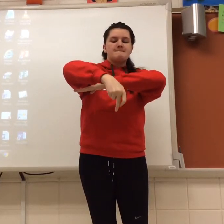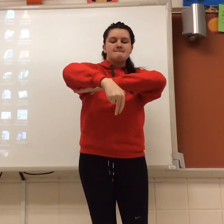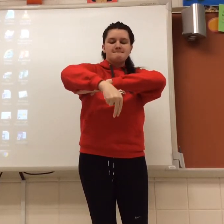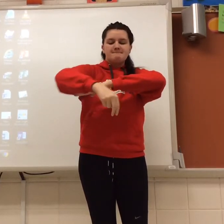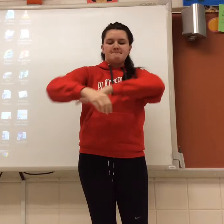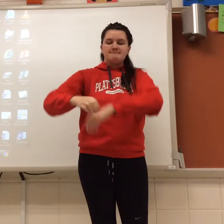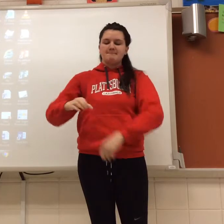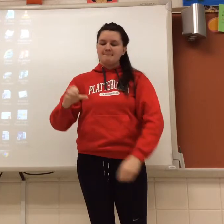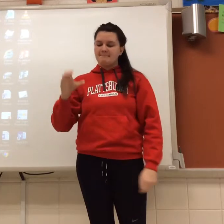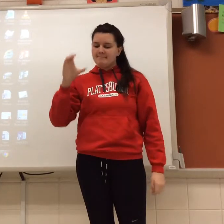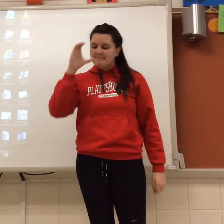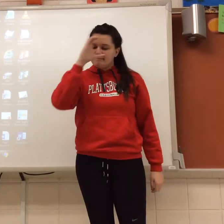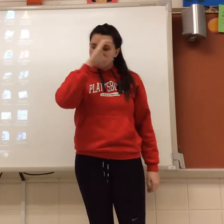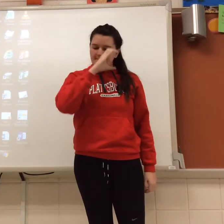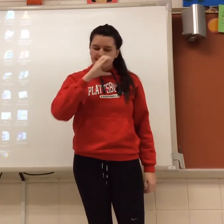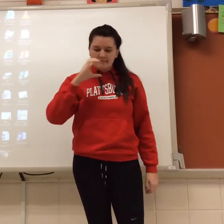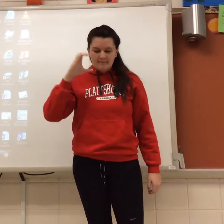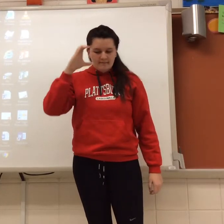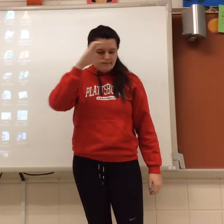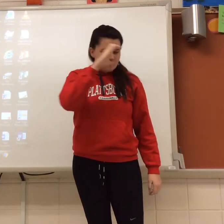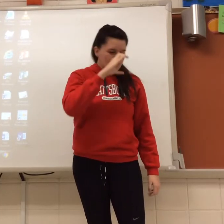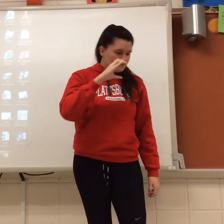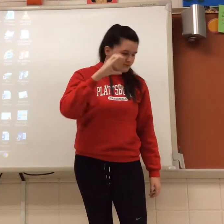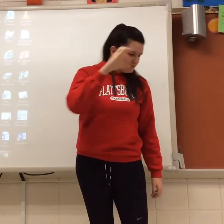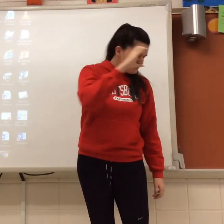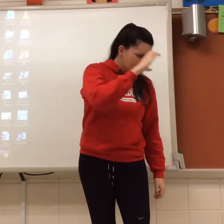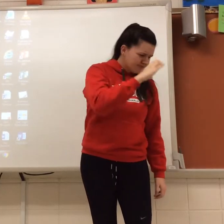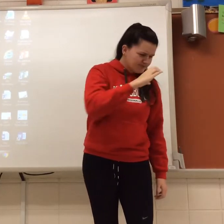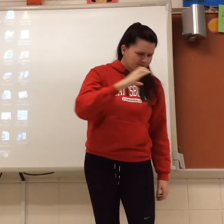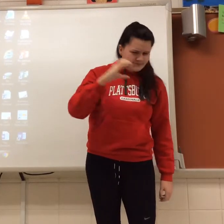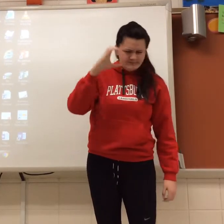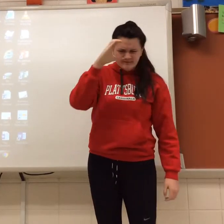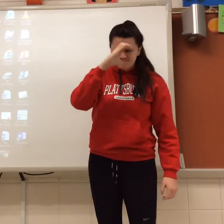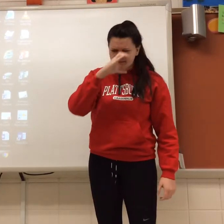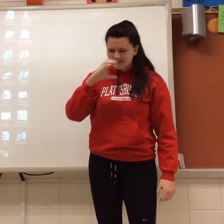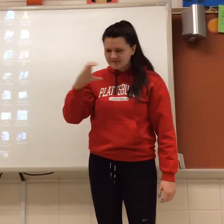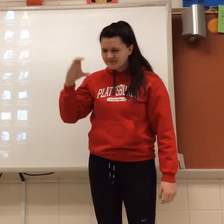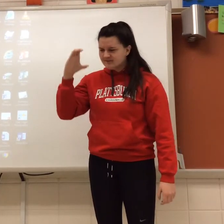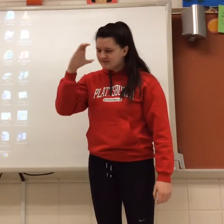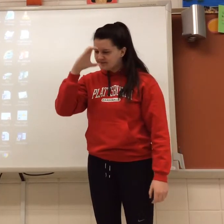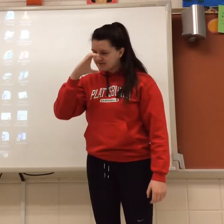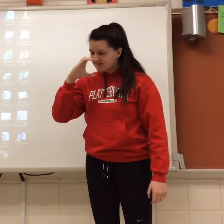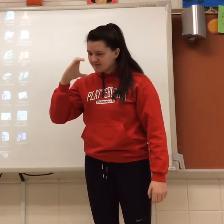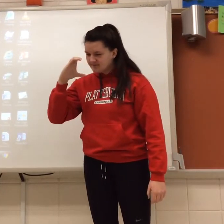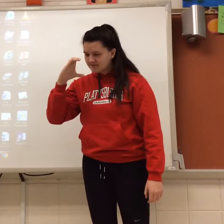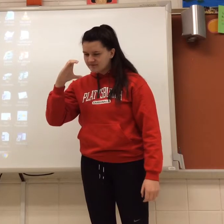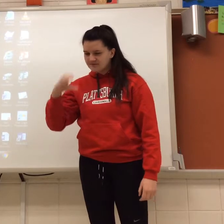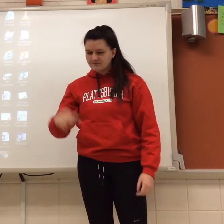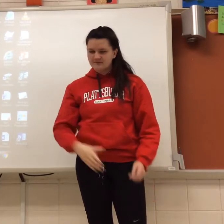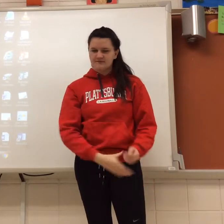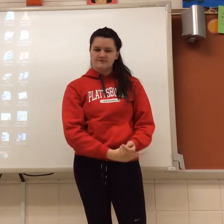shelf and began searching everywhere on the floor for his lost button.